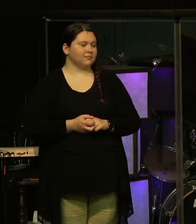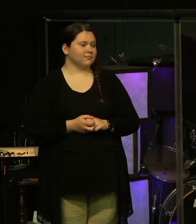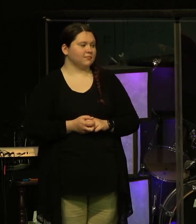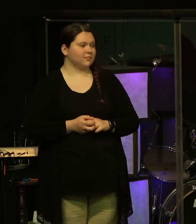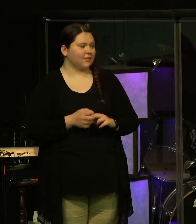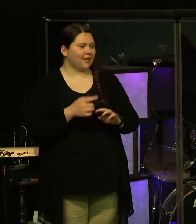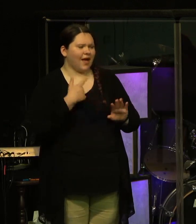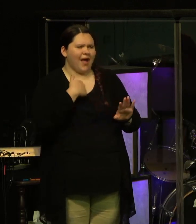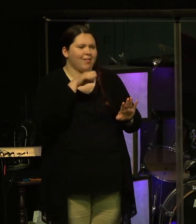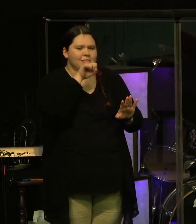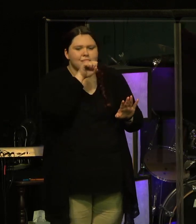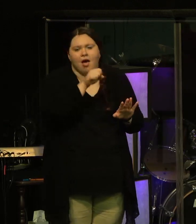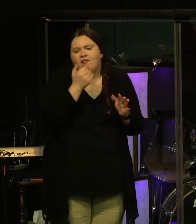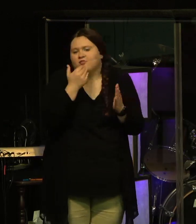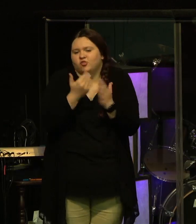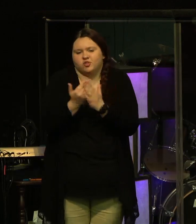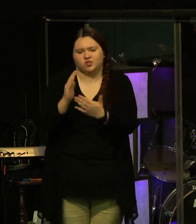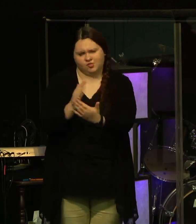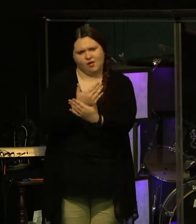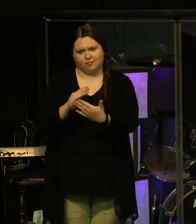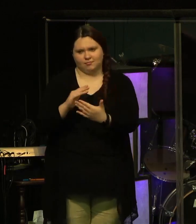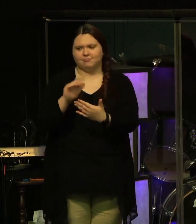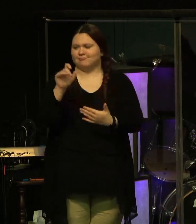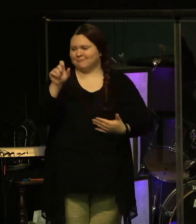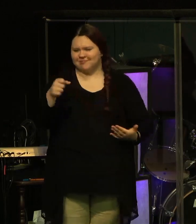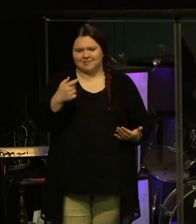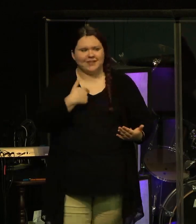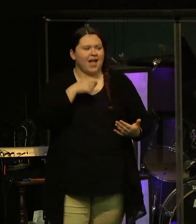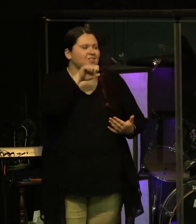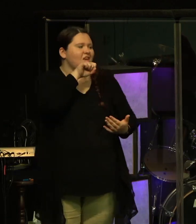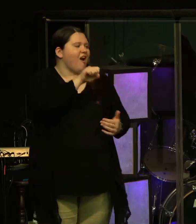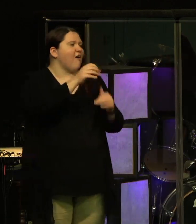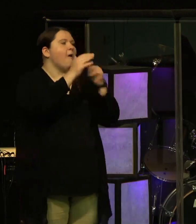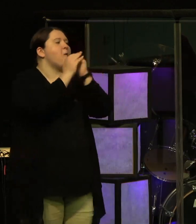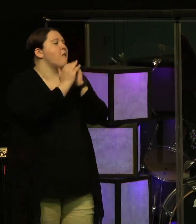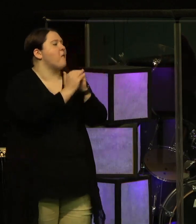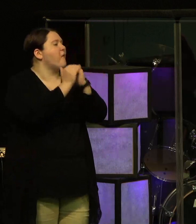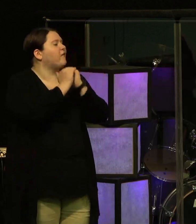I love a good song like that. I love to worship like that.